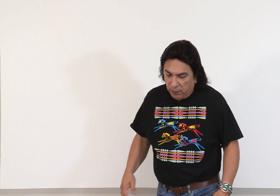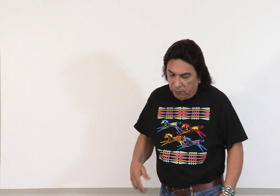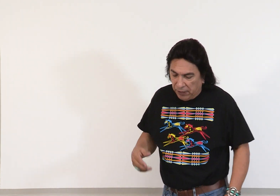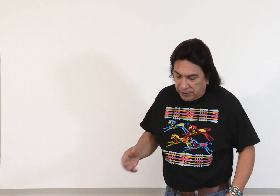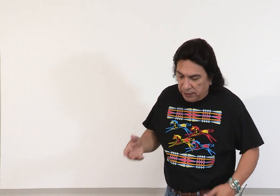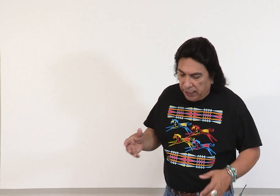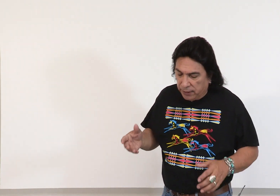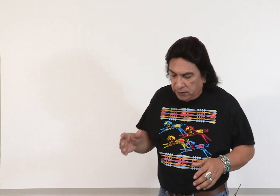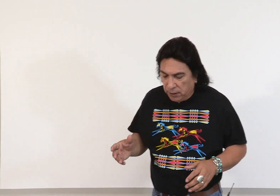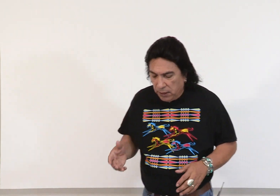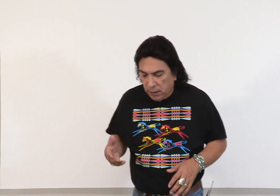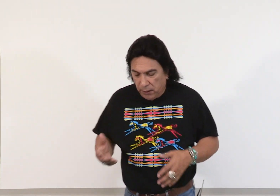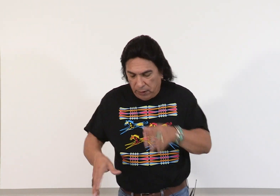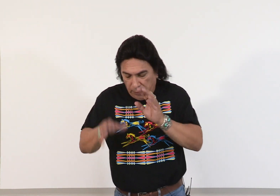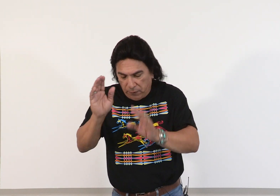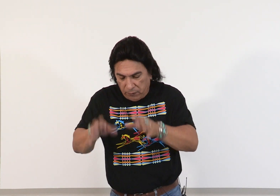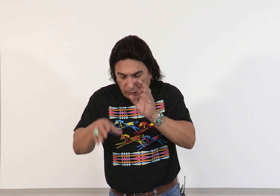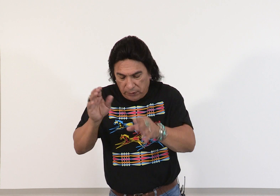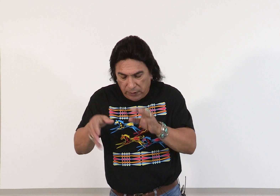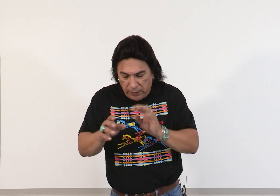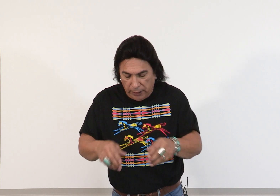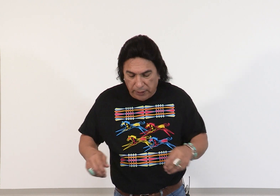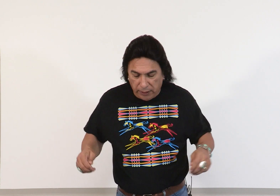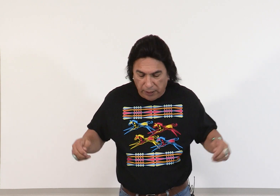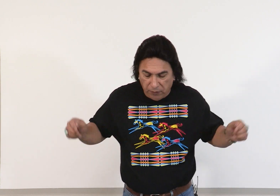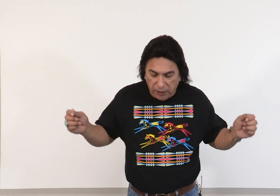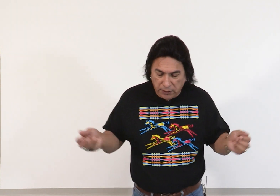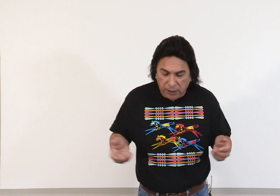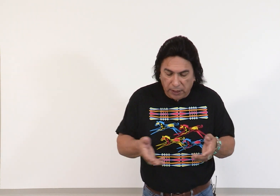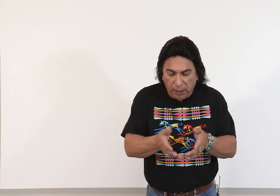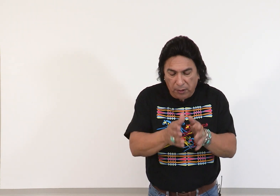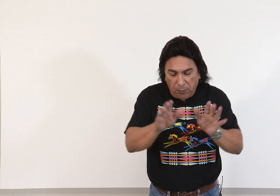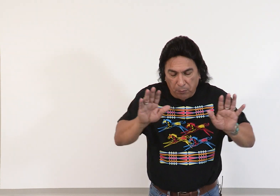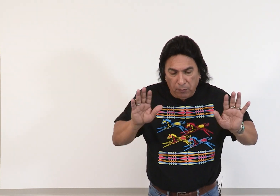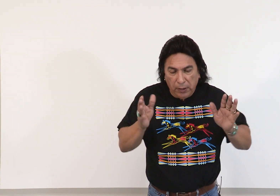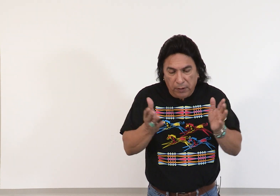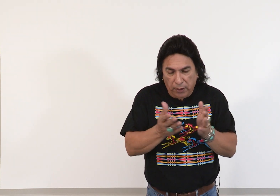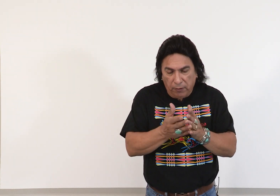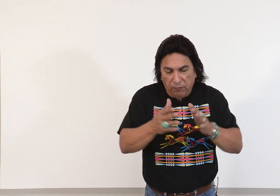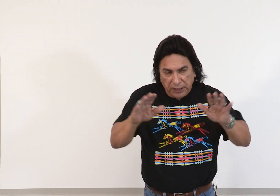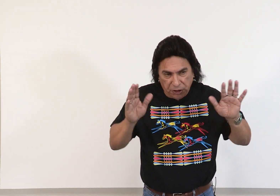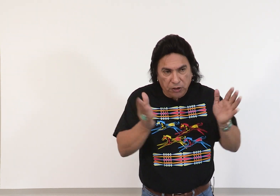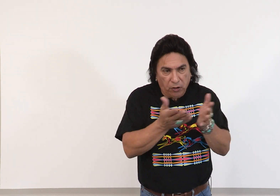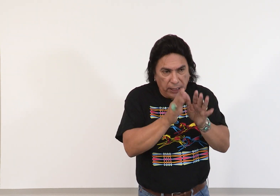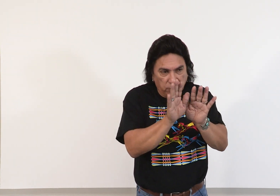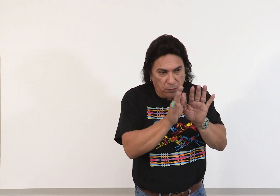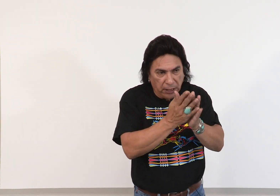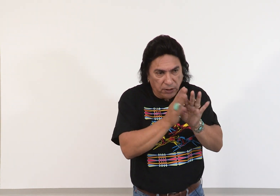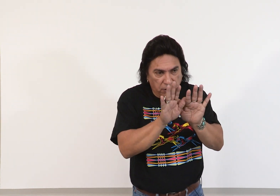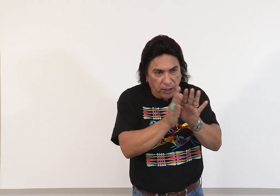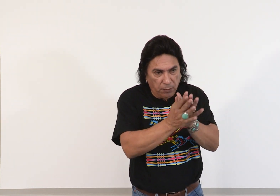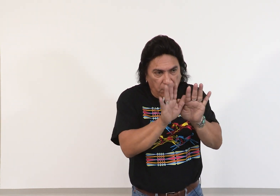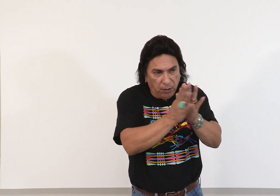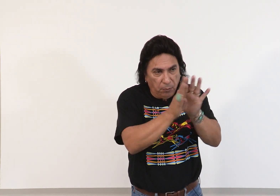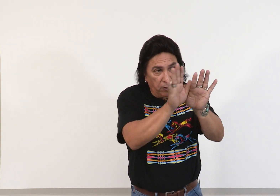the fancy dance, and then Heaven does that fancy shawl dance. We might describe a